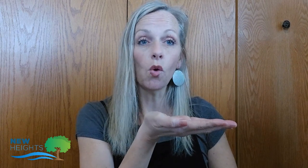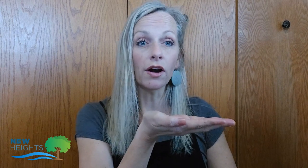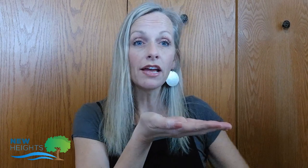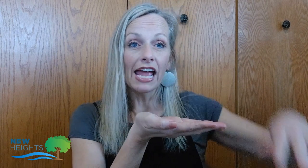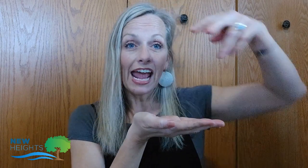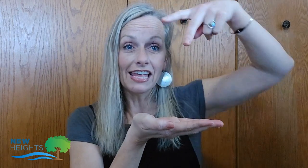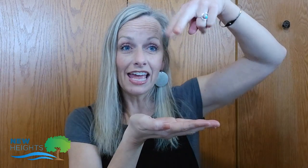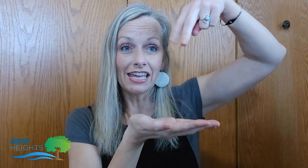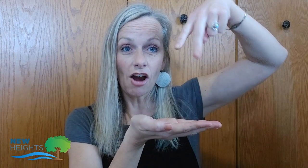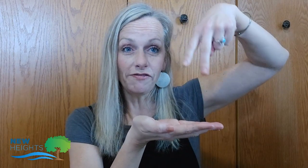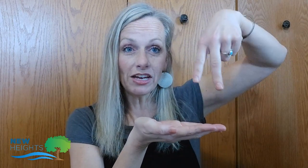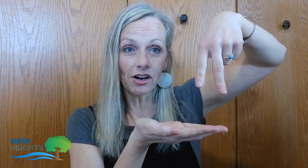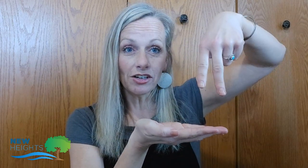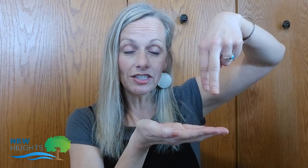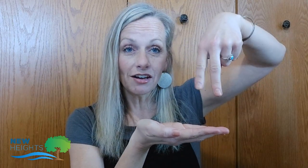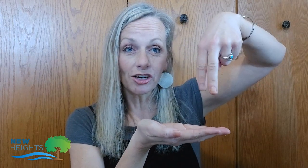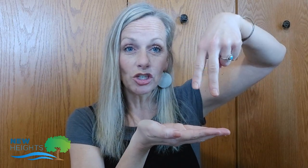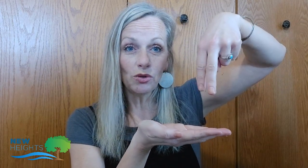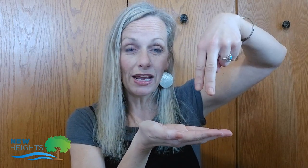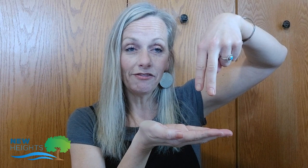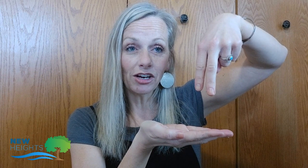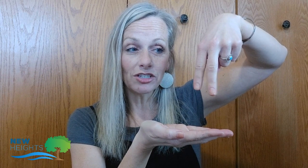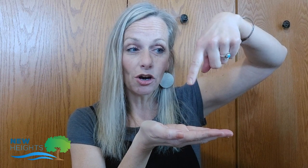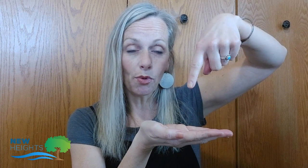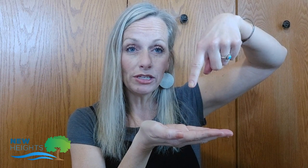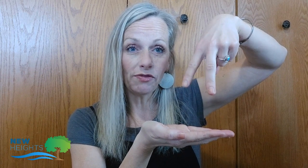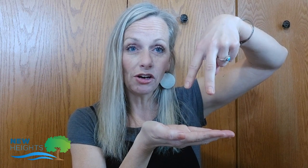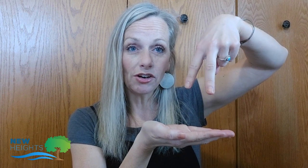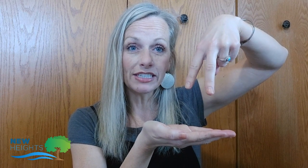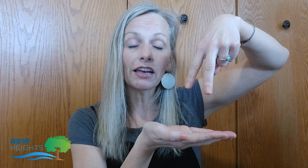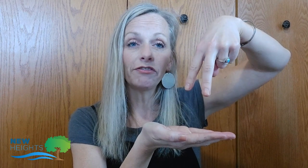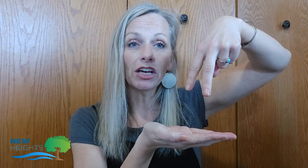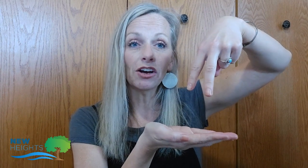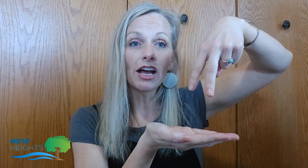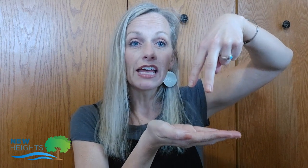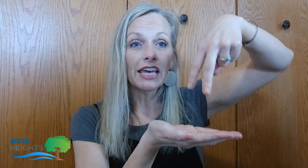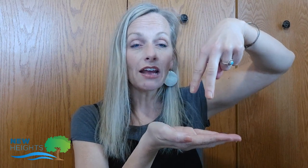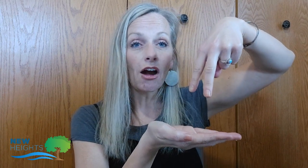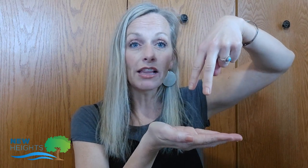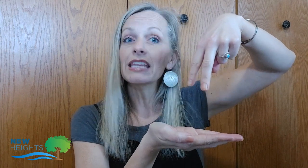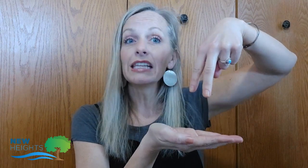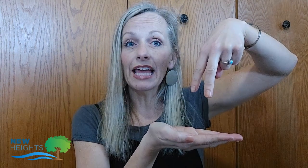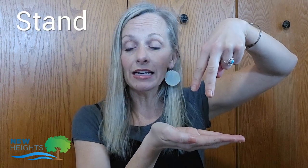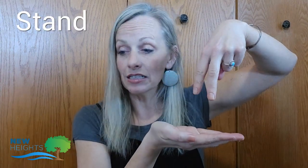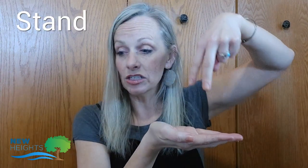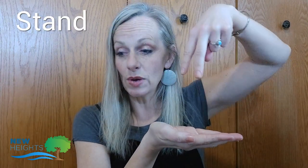floor. And then our fingers, our two main fingers here, our pointer finger and our second finger, then are like the legs. So we